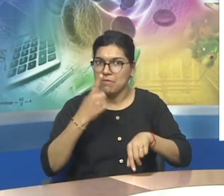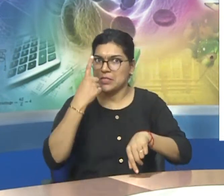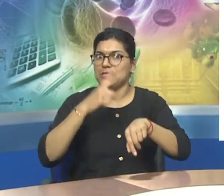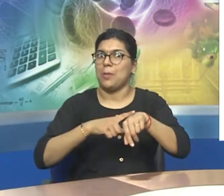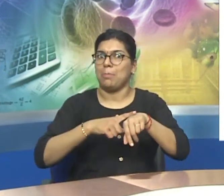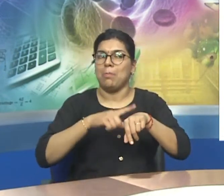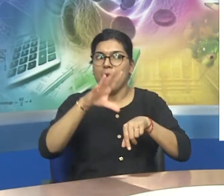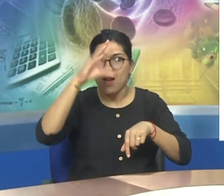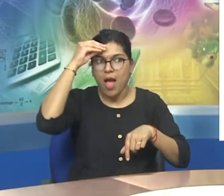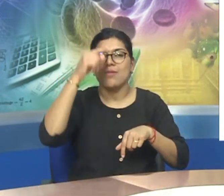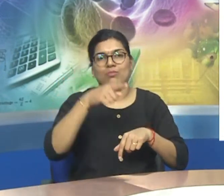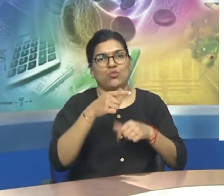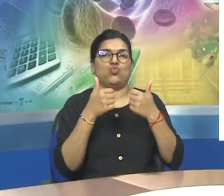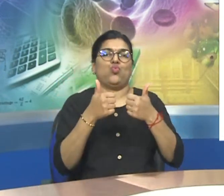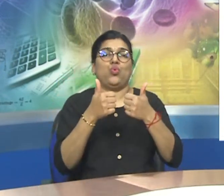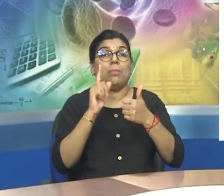we should be aware.